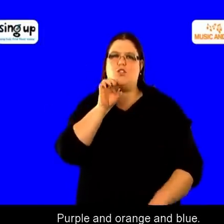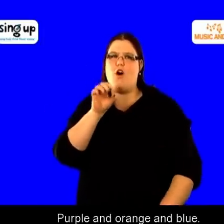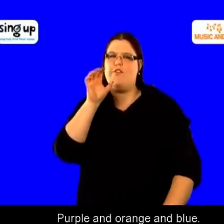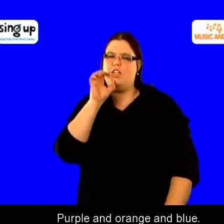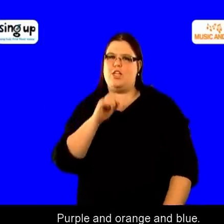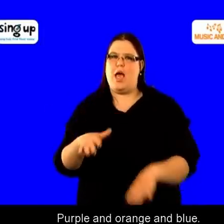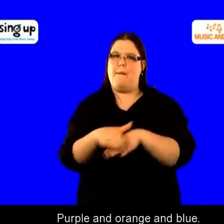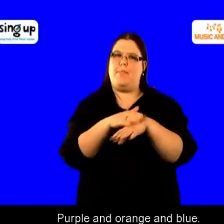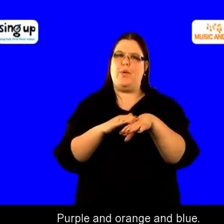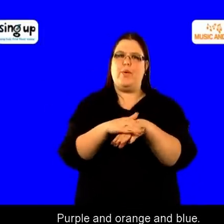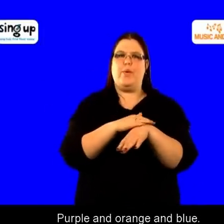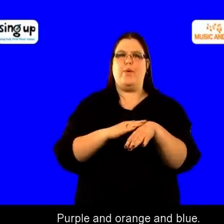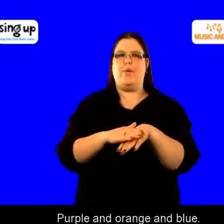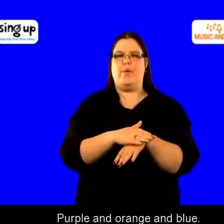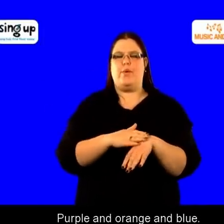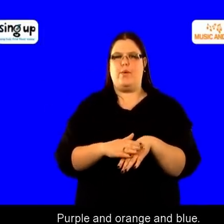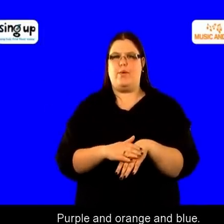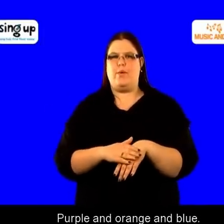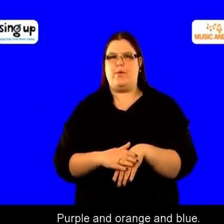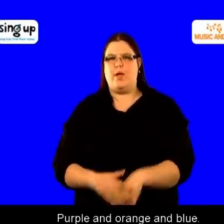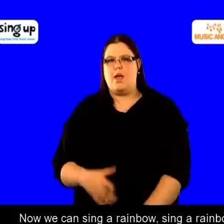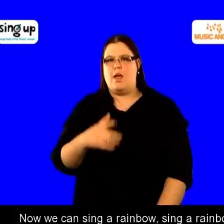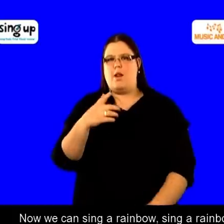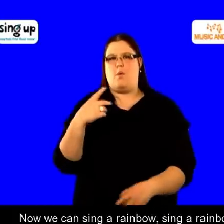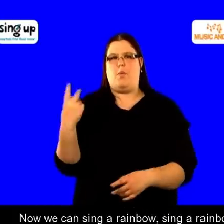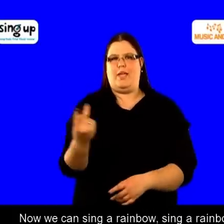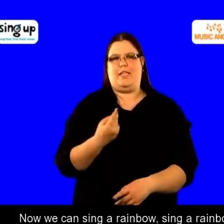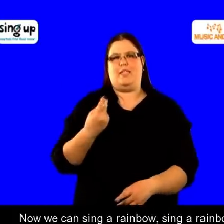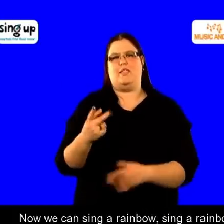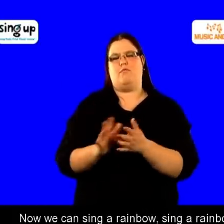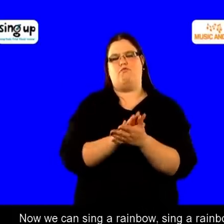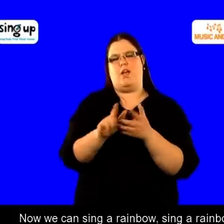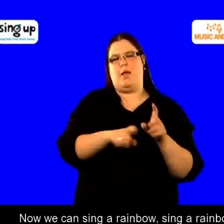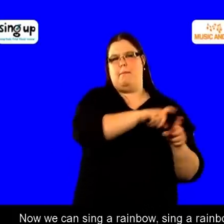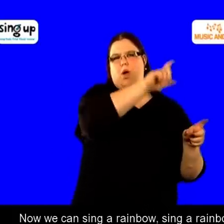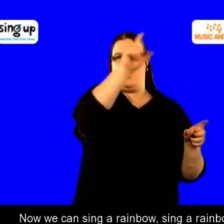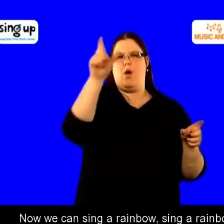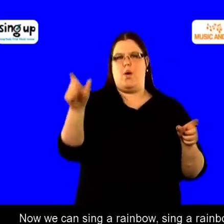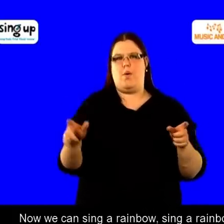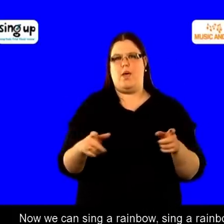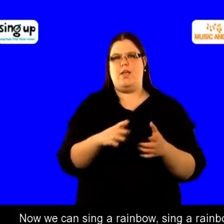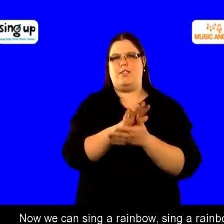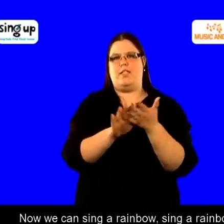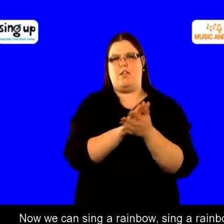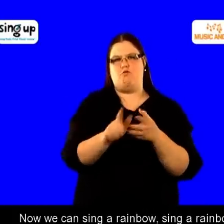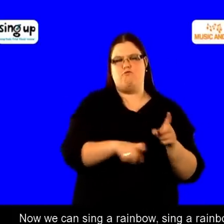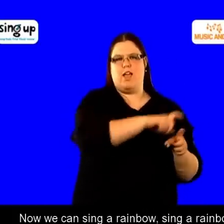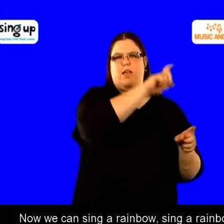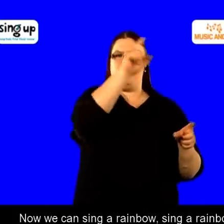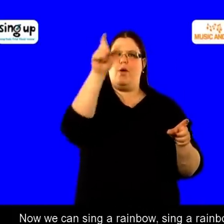orange and blue Now we can sing a rainbow Sing a rainbow